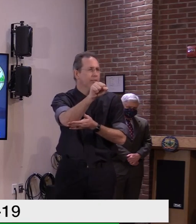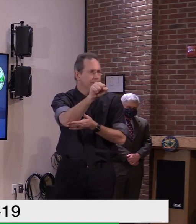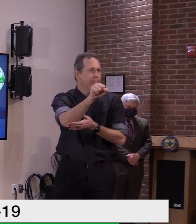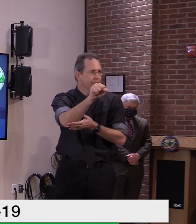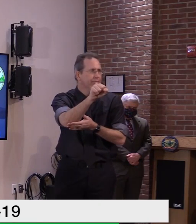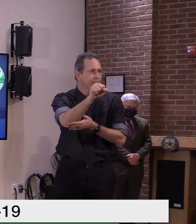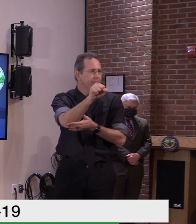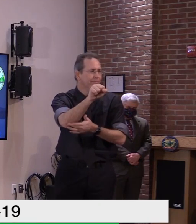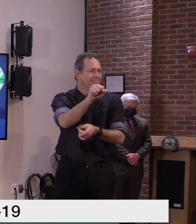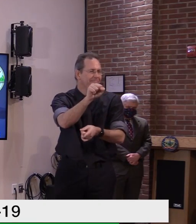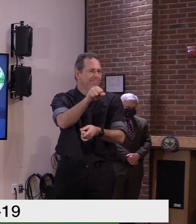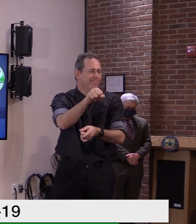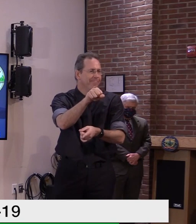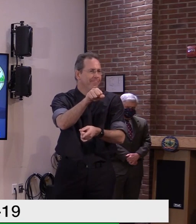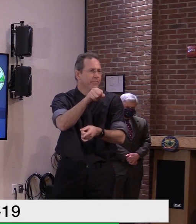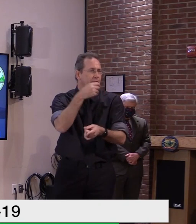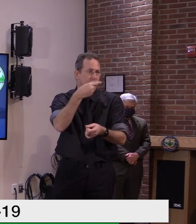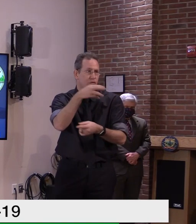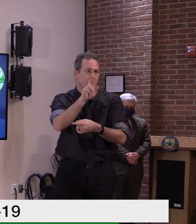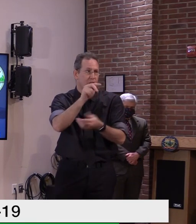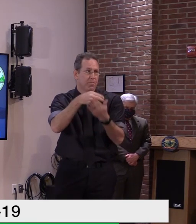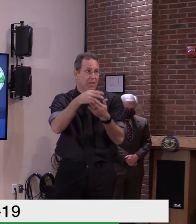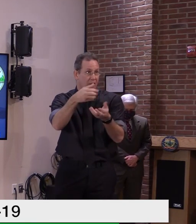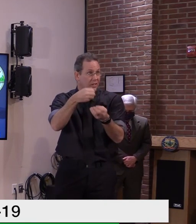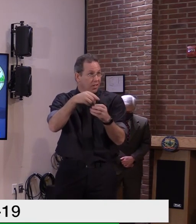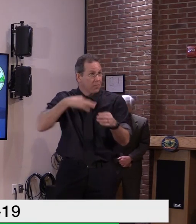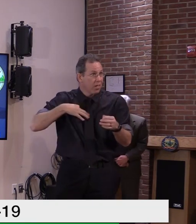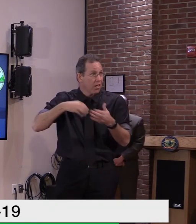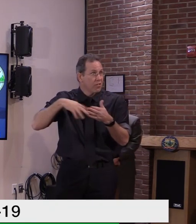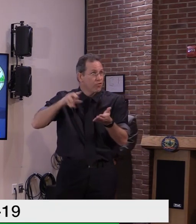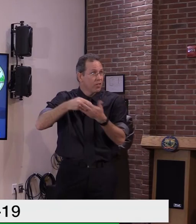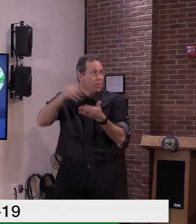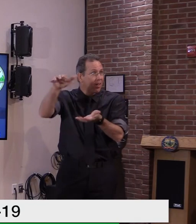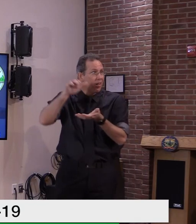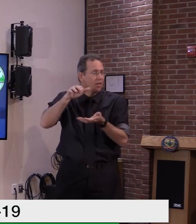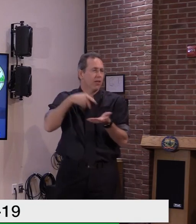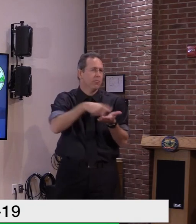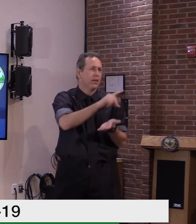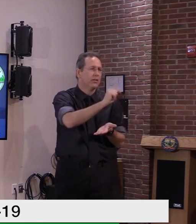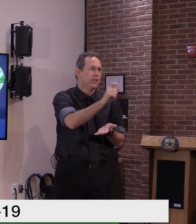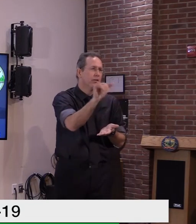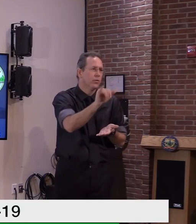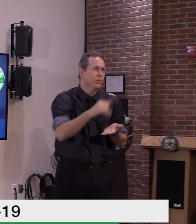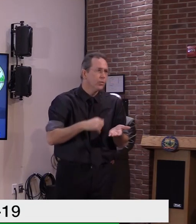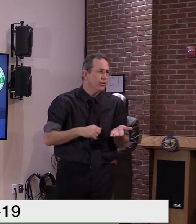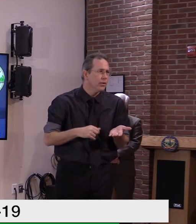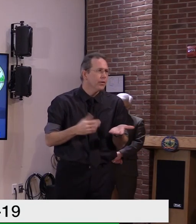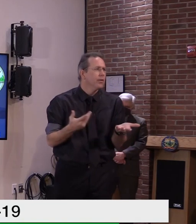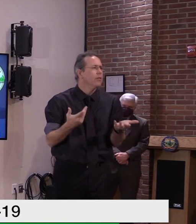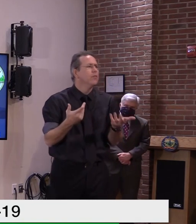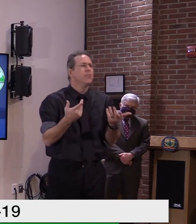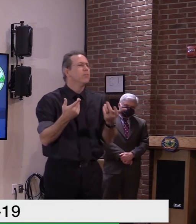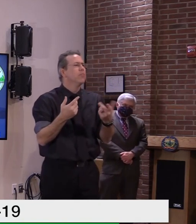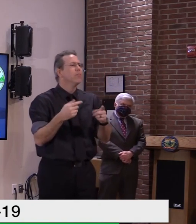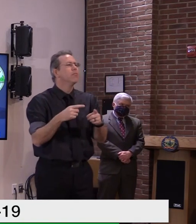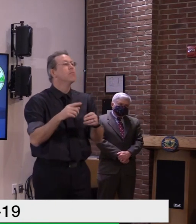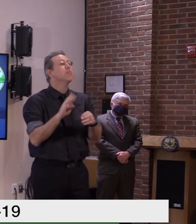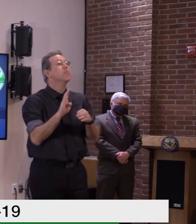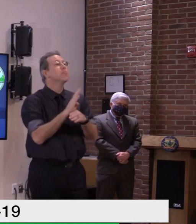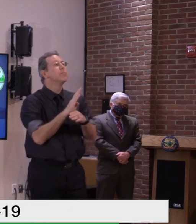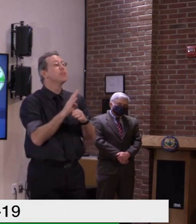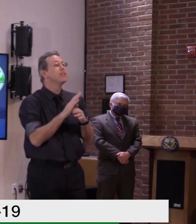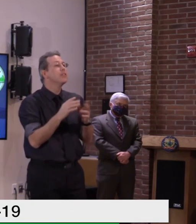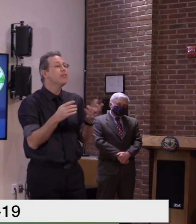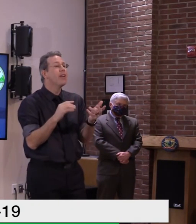Go ahead. Yeah, it's revenue replacement. So since it's revenue, it is taxable. Okay, yeah, the people have a